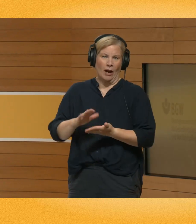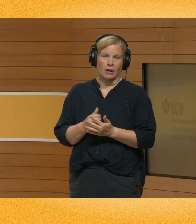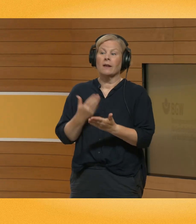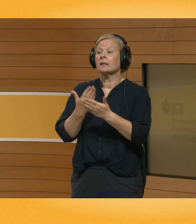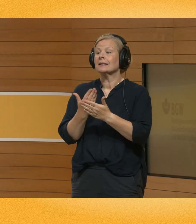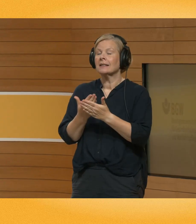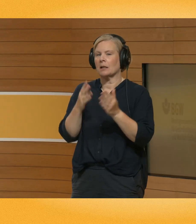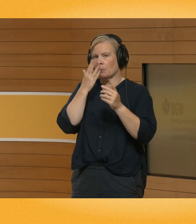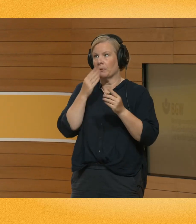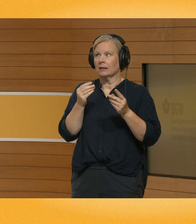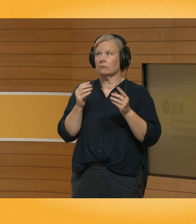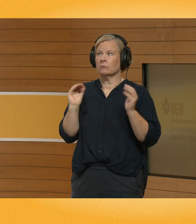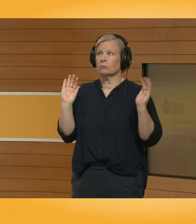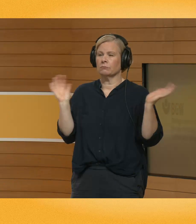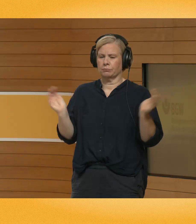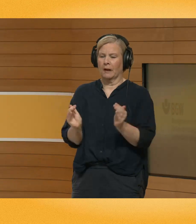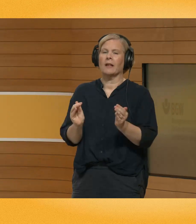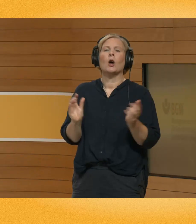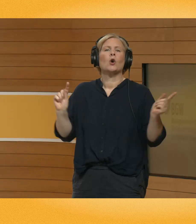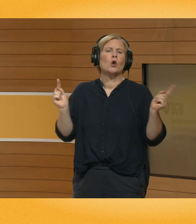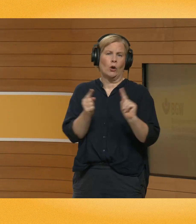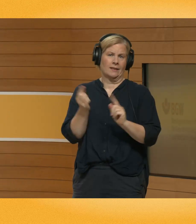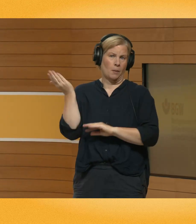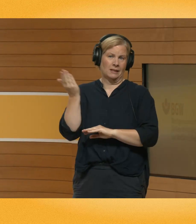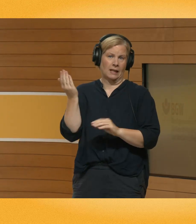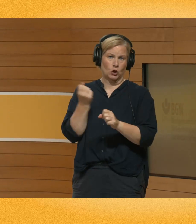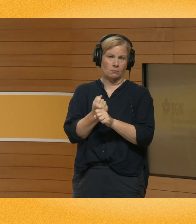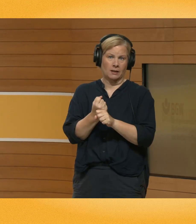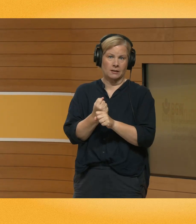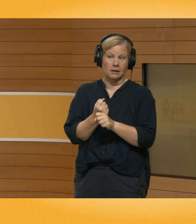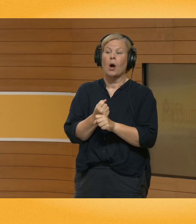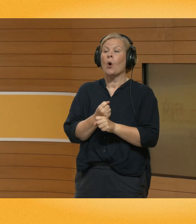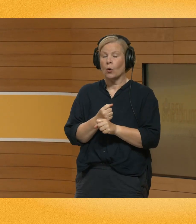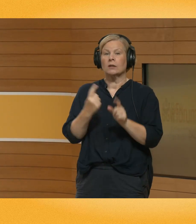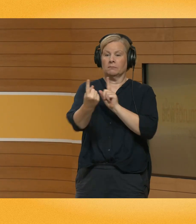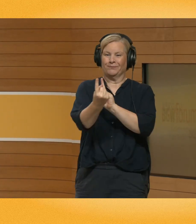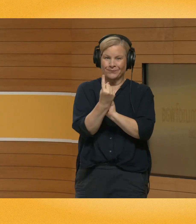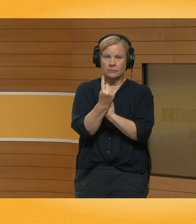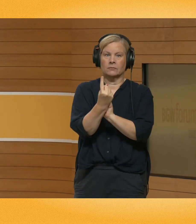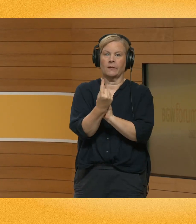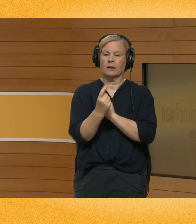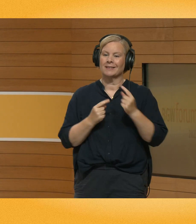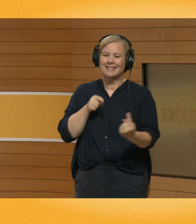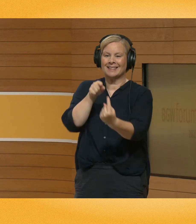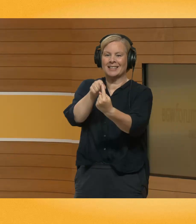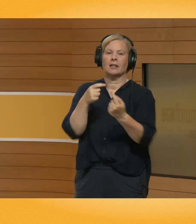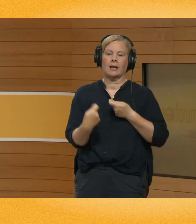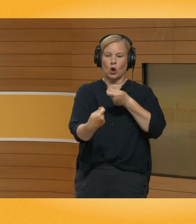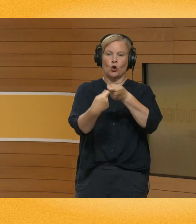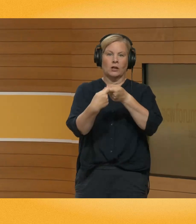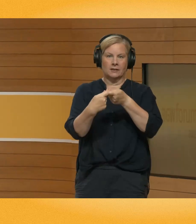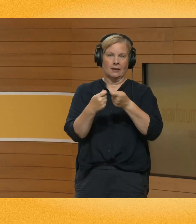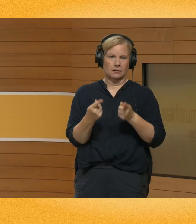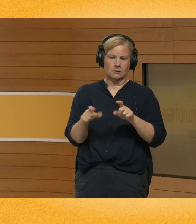staff, and I suppose creating that opportunity to have a less intimidating discussion, and sort of